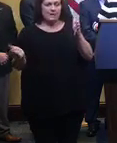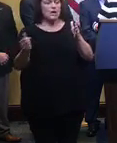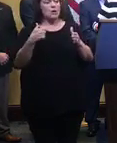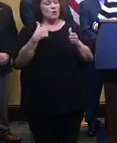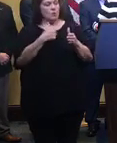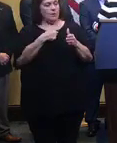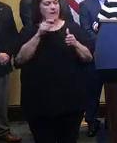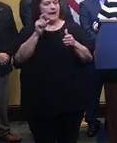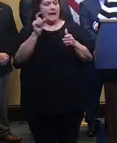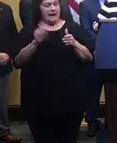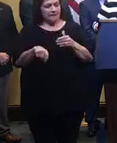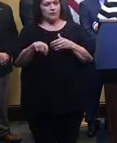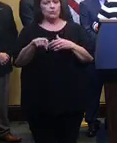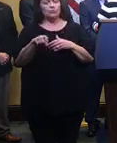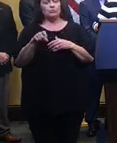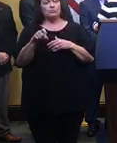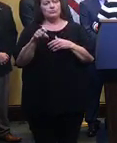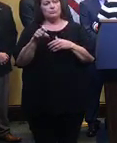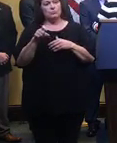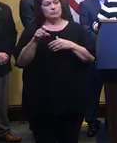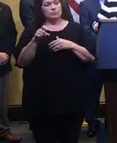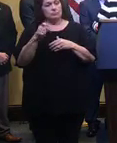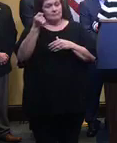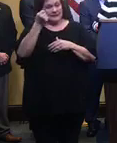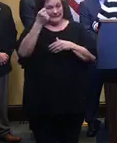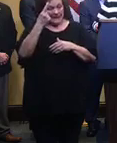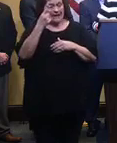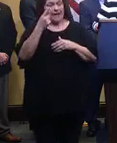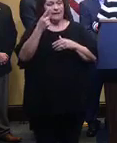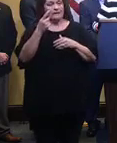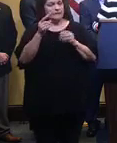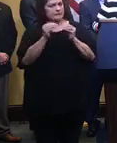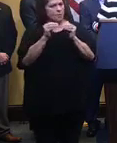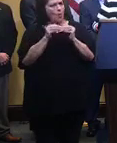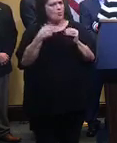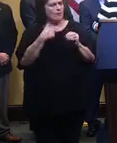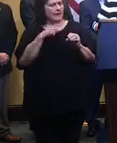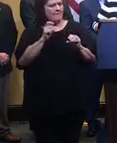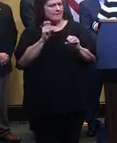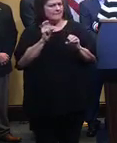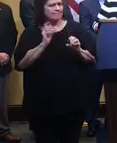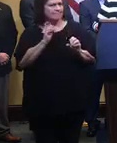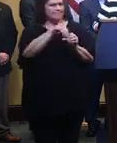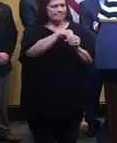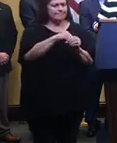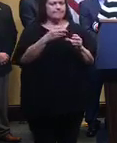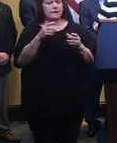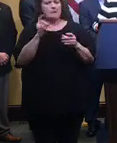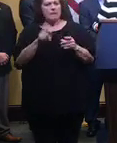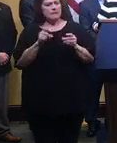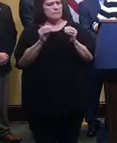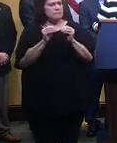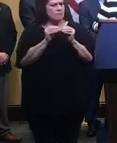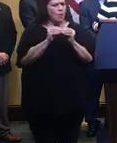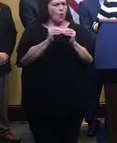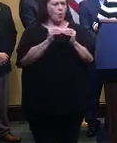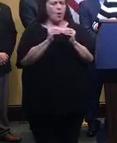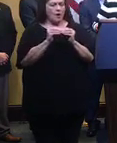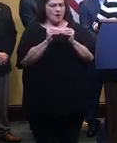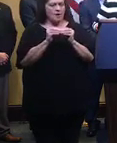to recognize that investment, and also as it relates to the impacts, positive impacts that it's